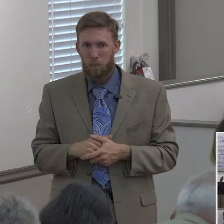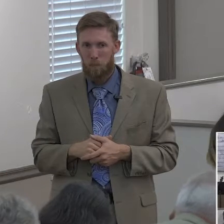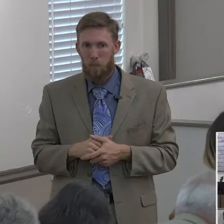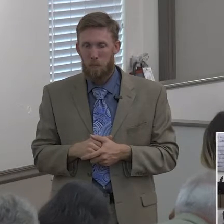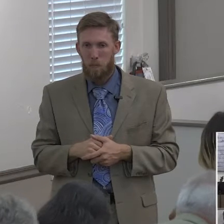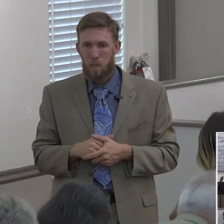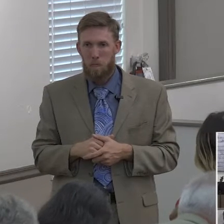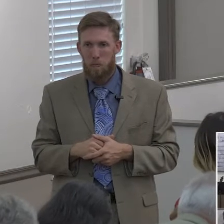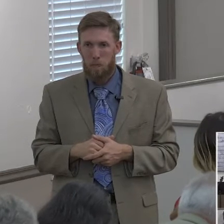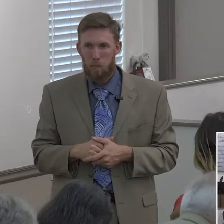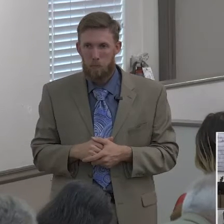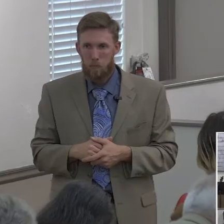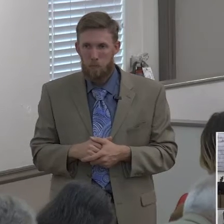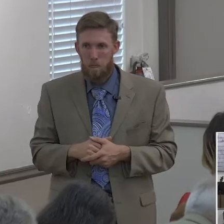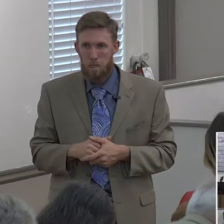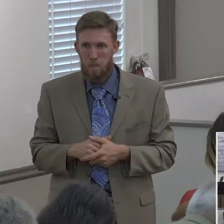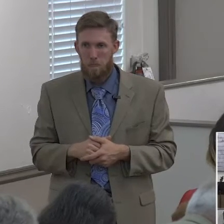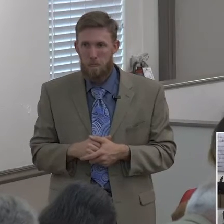chapter 15.